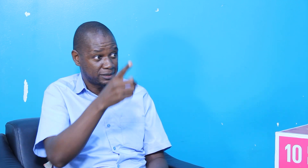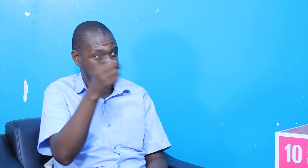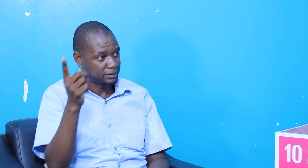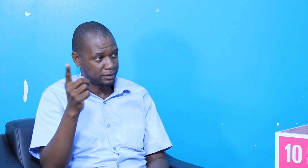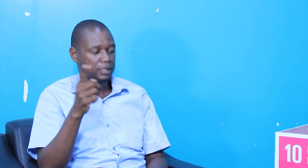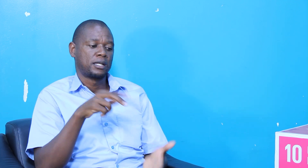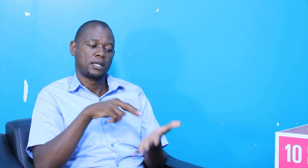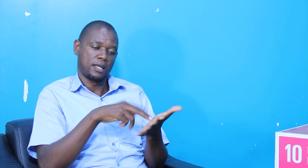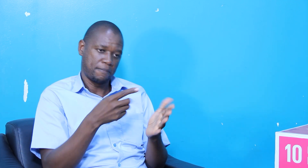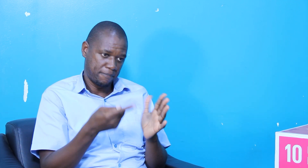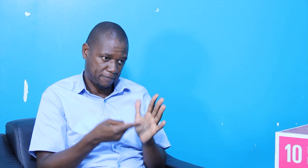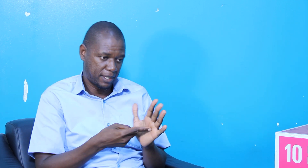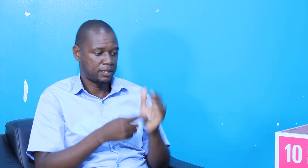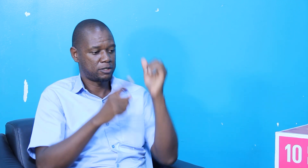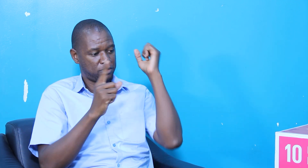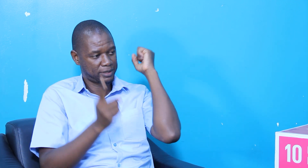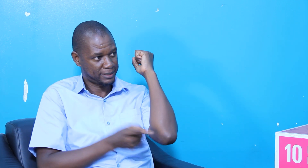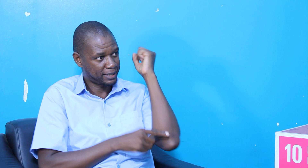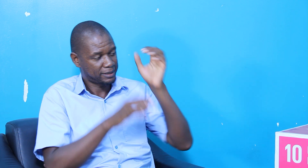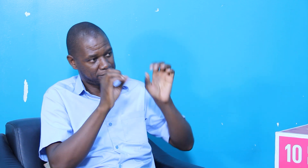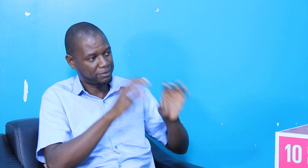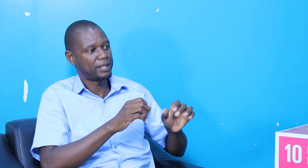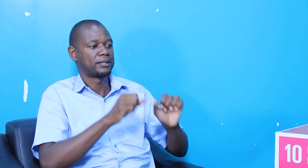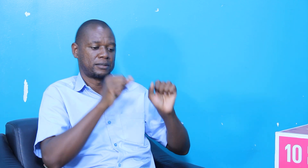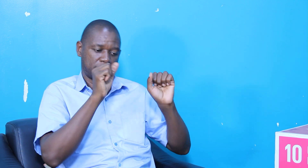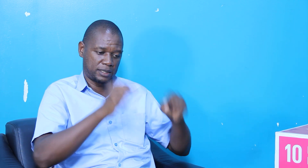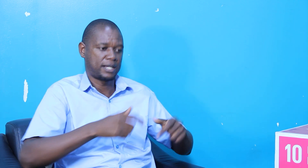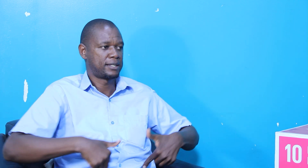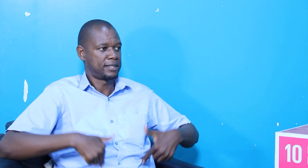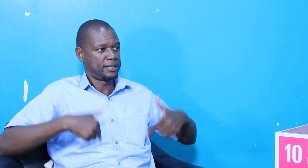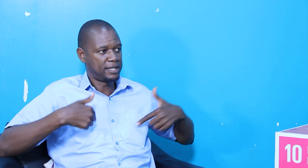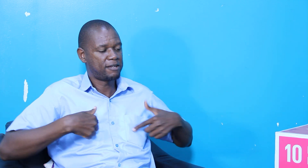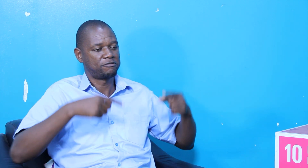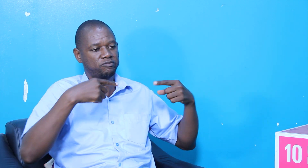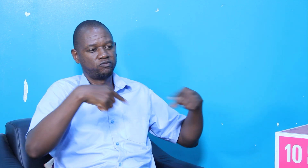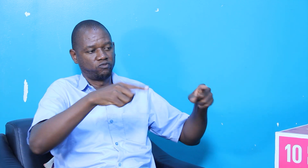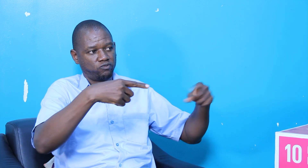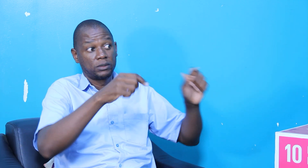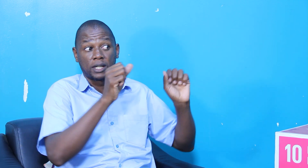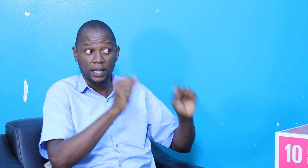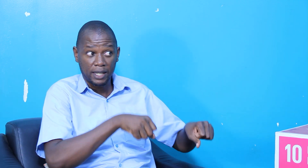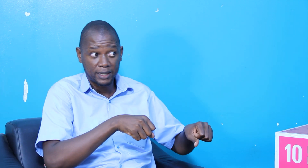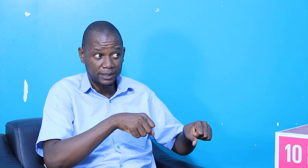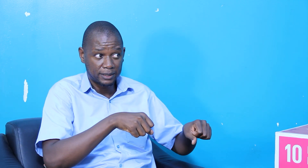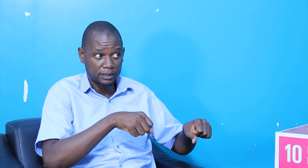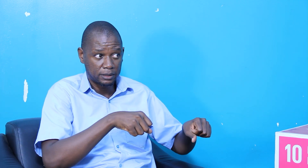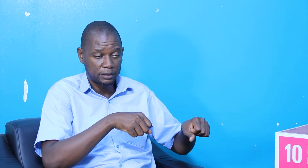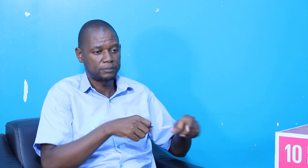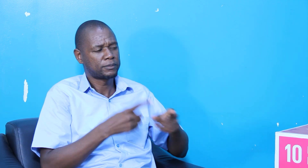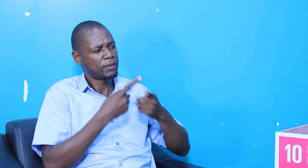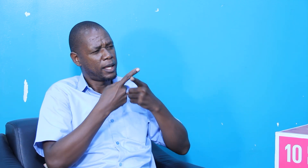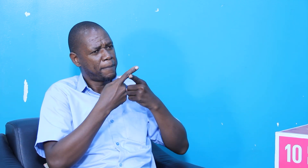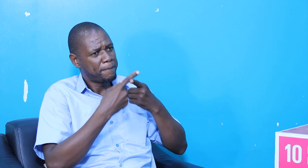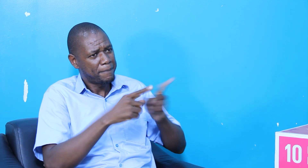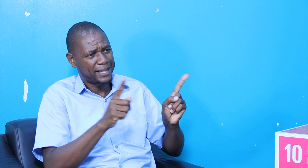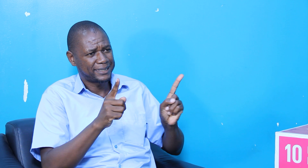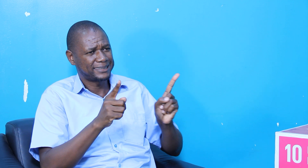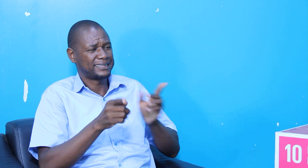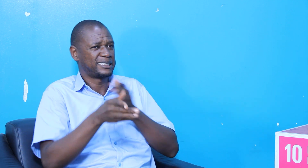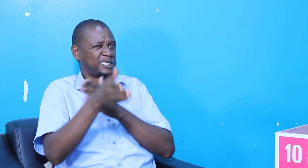of sex, and had to die because they never had sex. Did you see it? No. So it means you can still live without